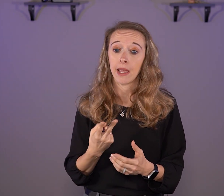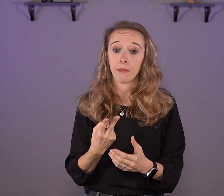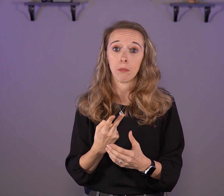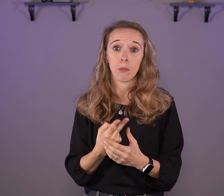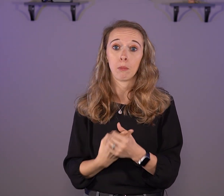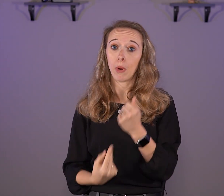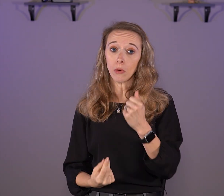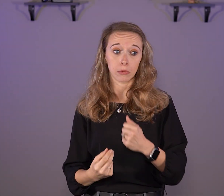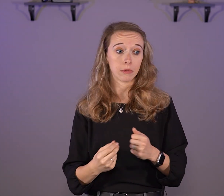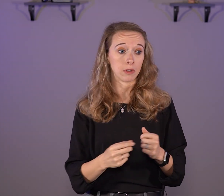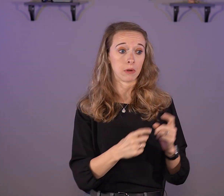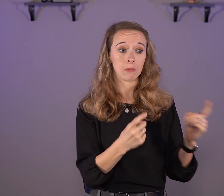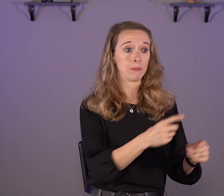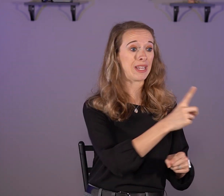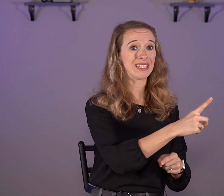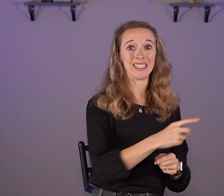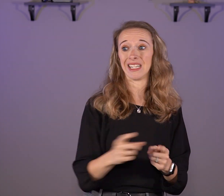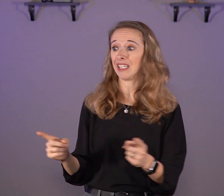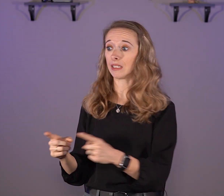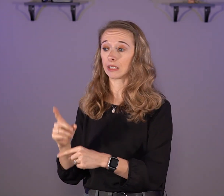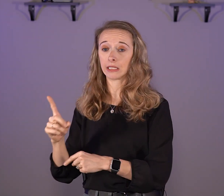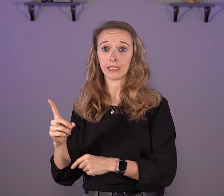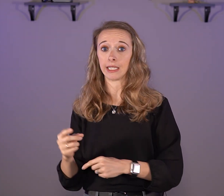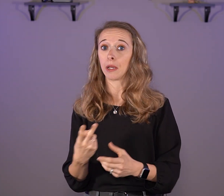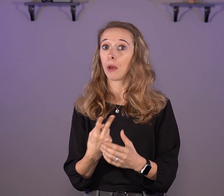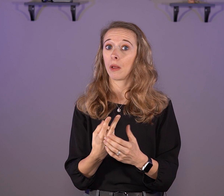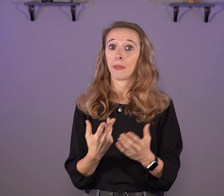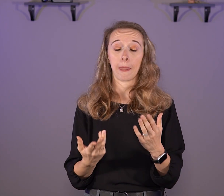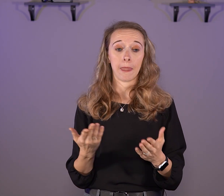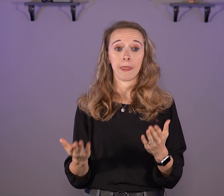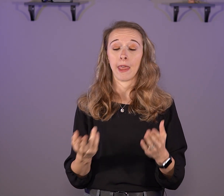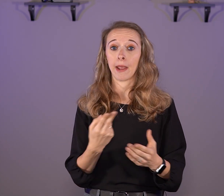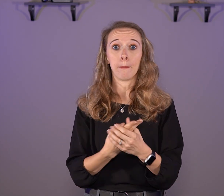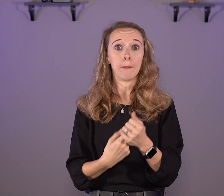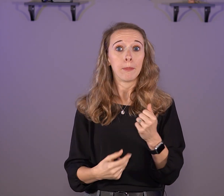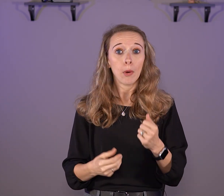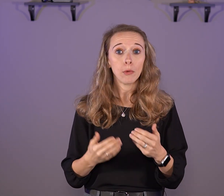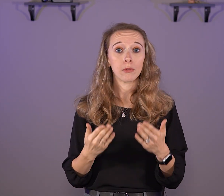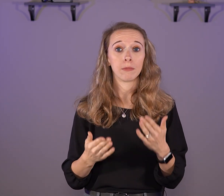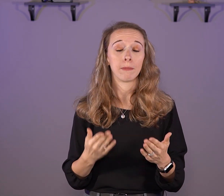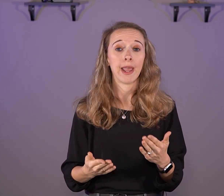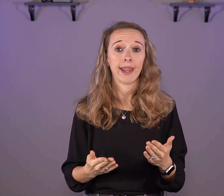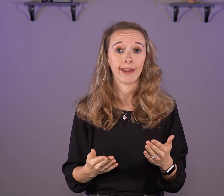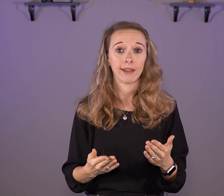And both, big D, little d, they both may,